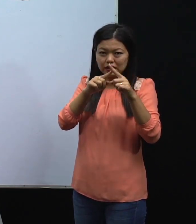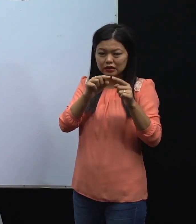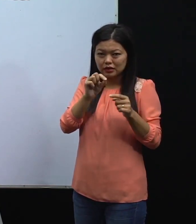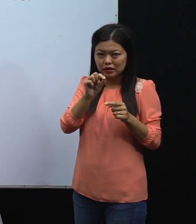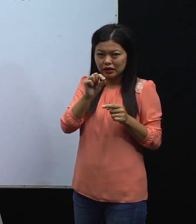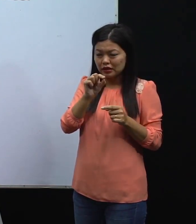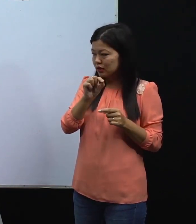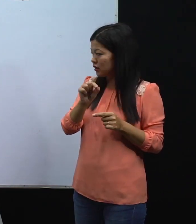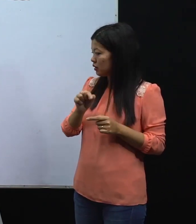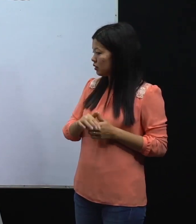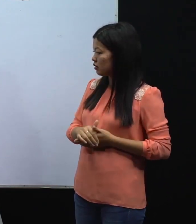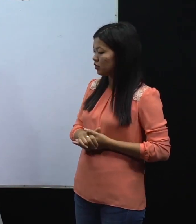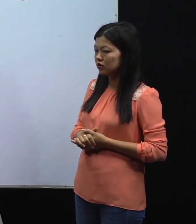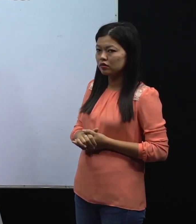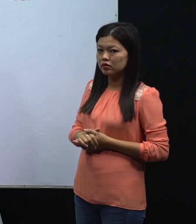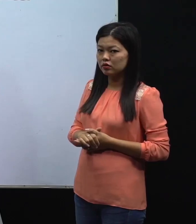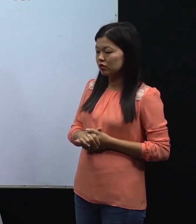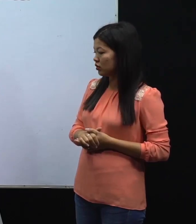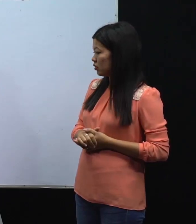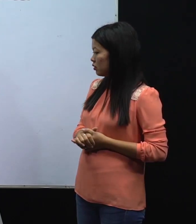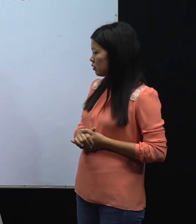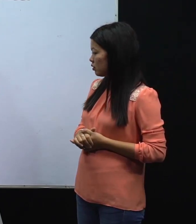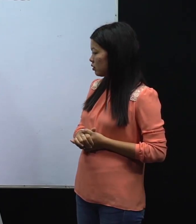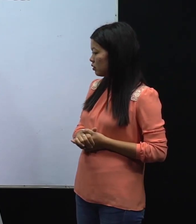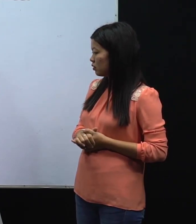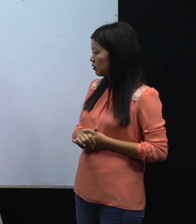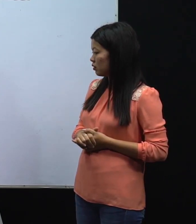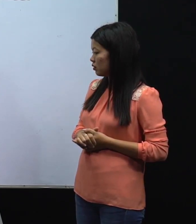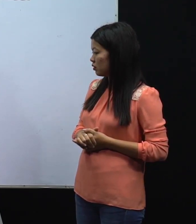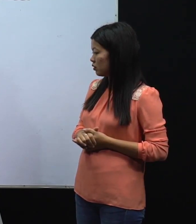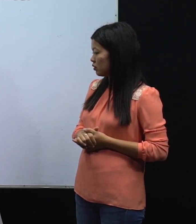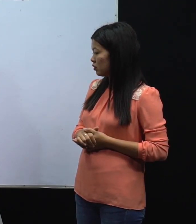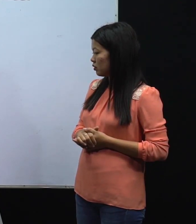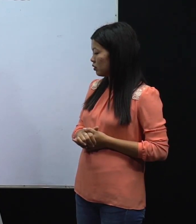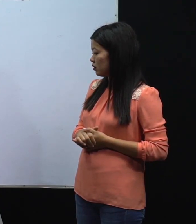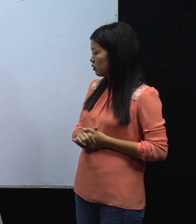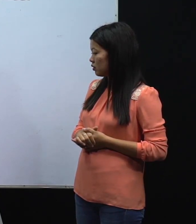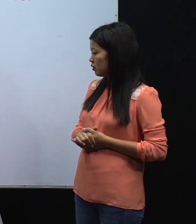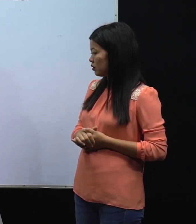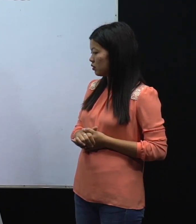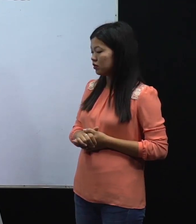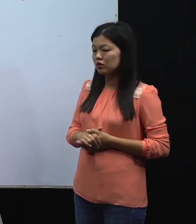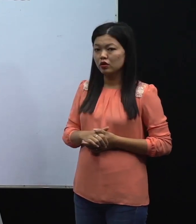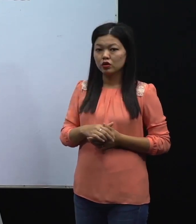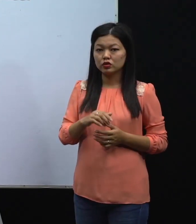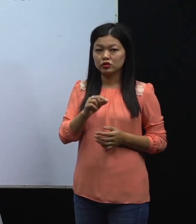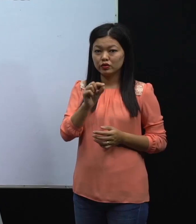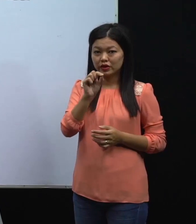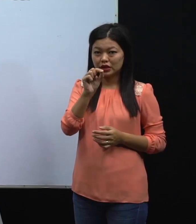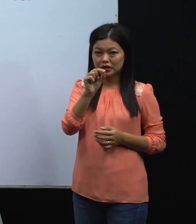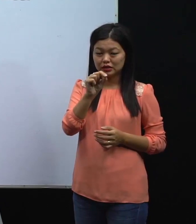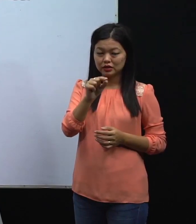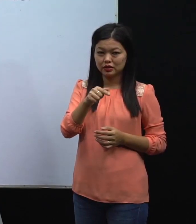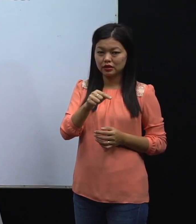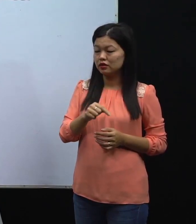an ant, the size is 10 to the power minus 2 meter.